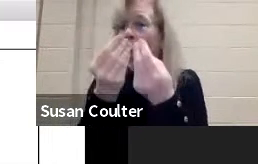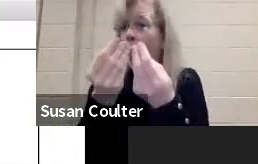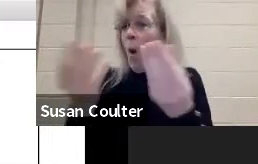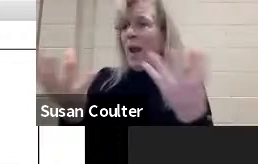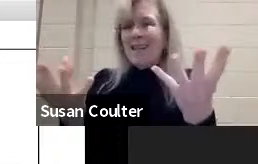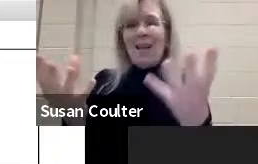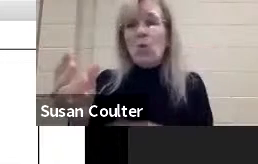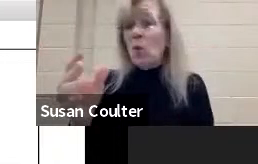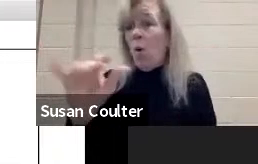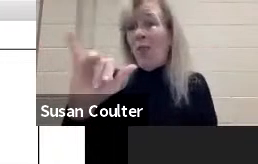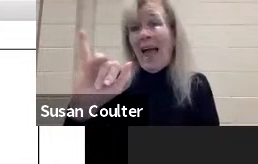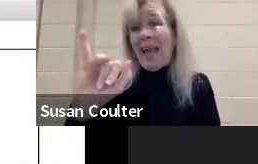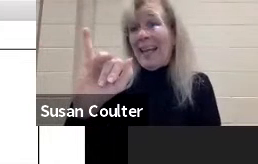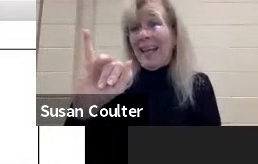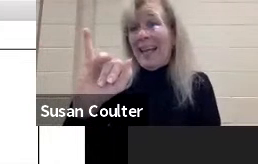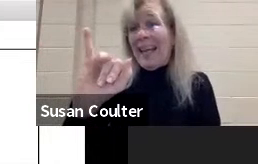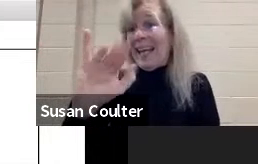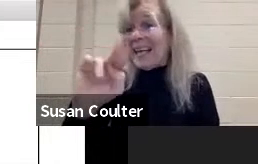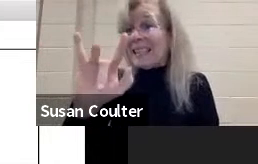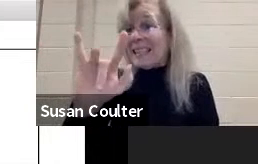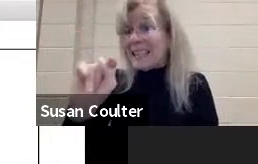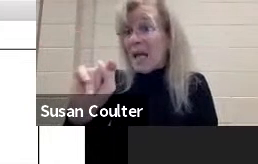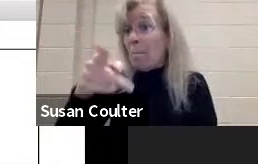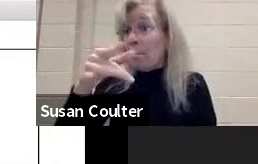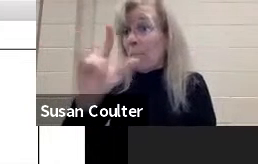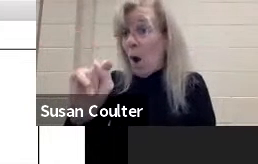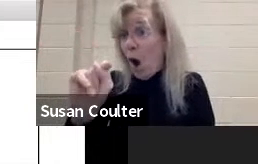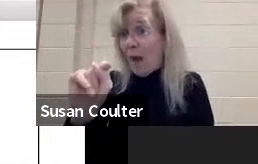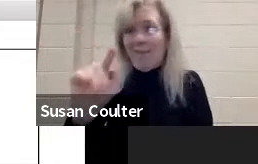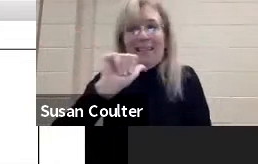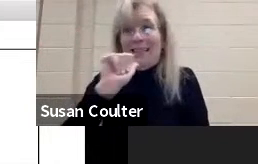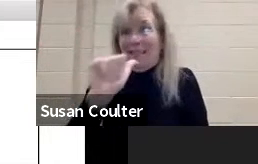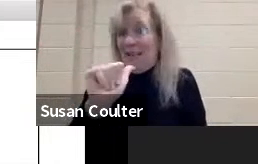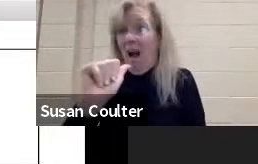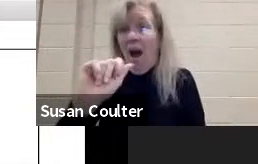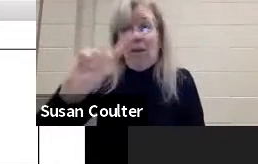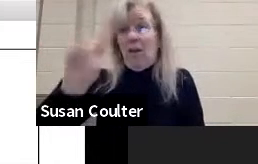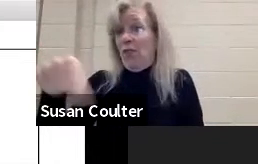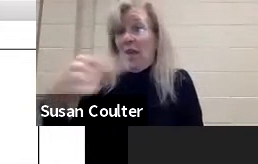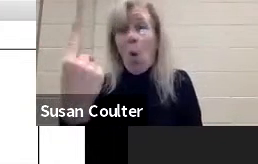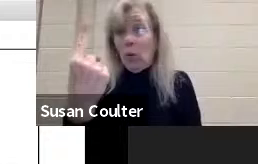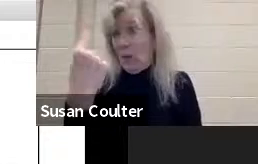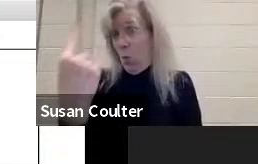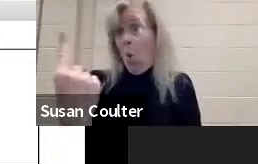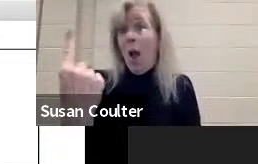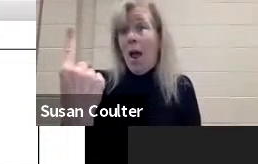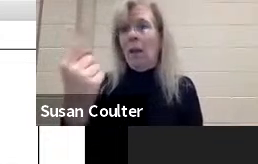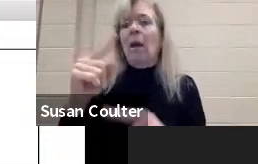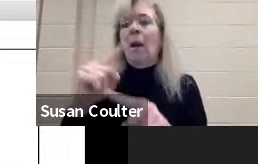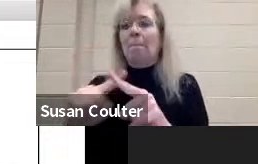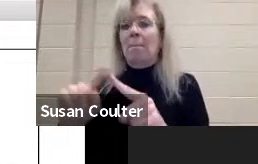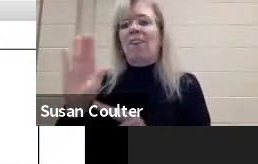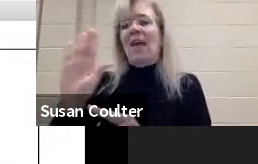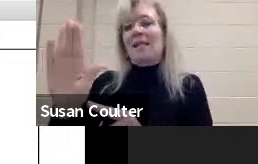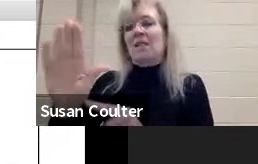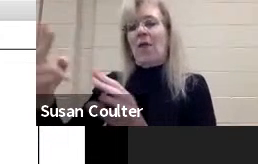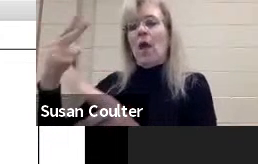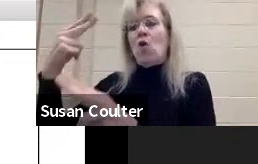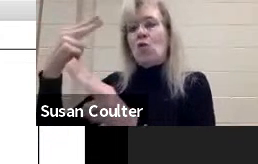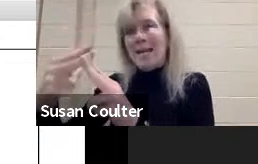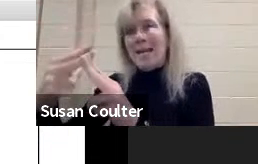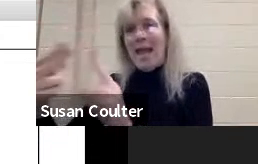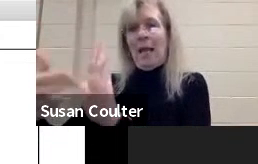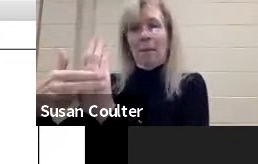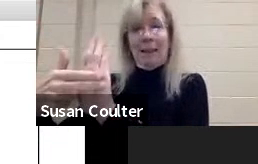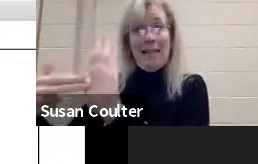Amazon. Want to let you know that Instant Pot is not the only one, but that's